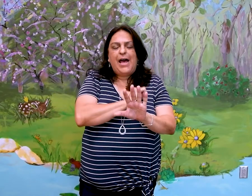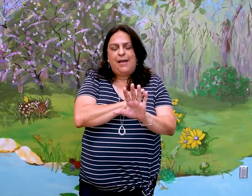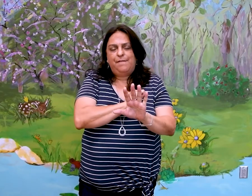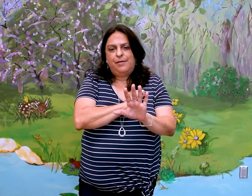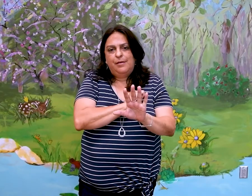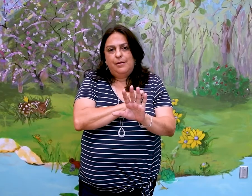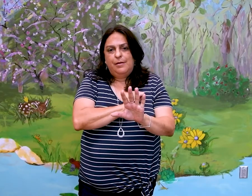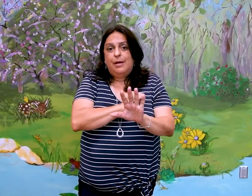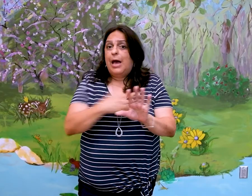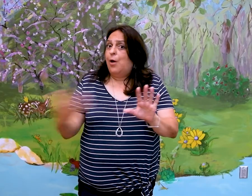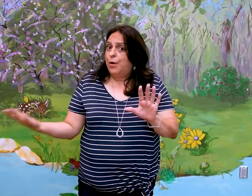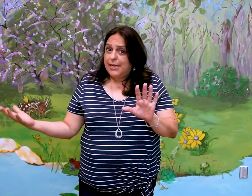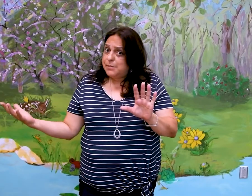1, 2, 3, 4, 5. Ahora en español.